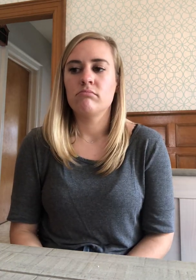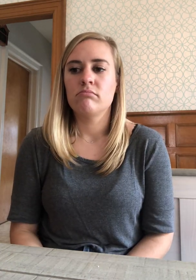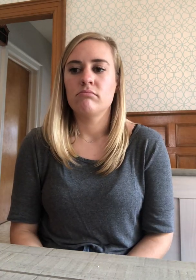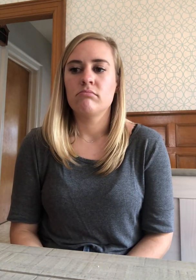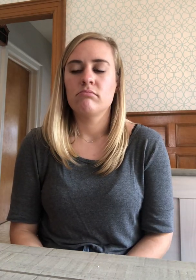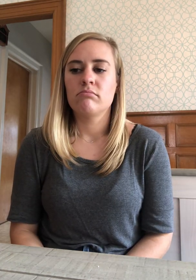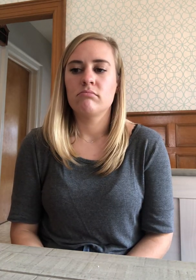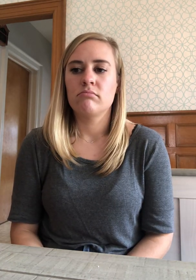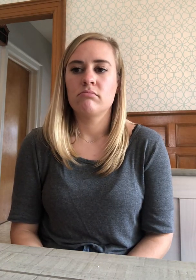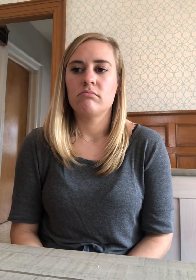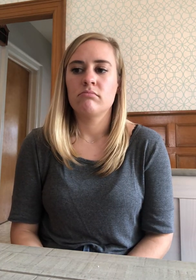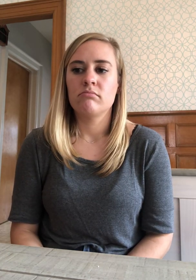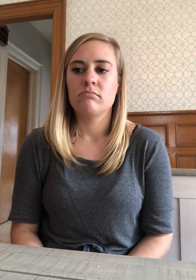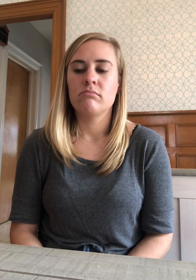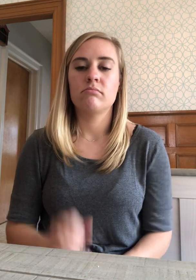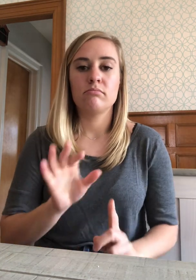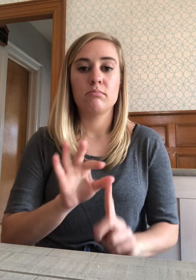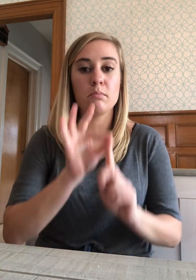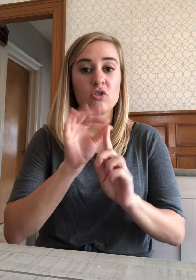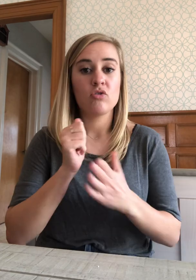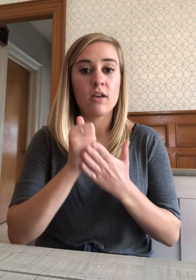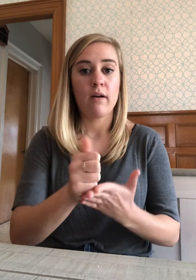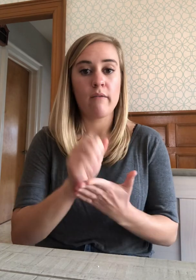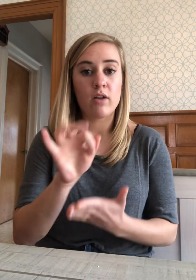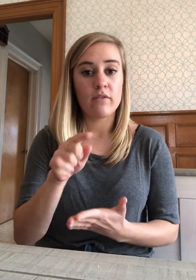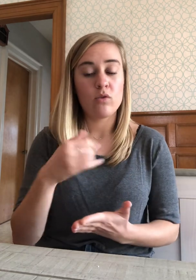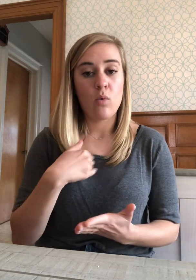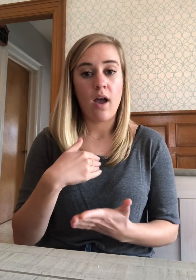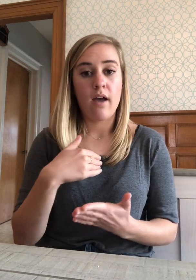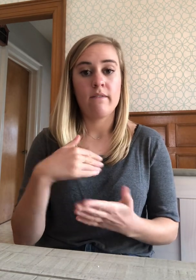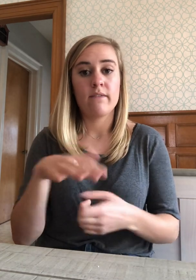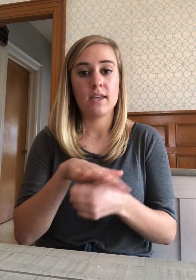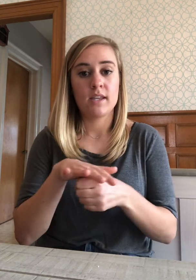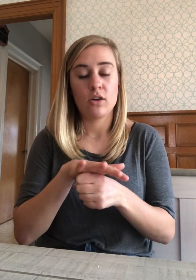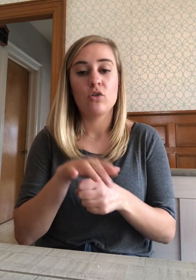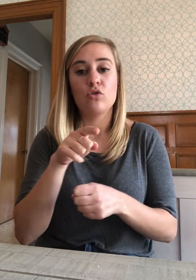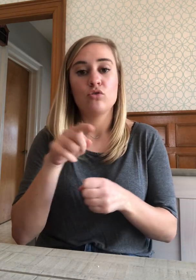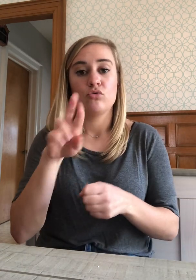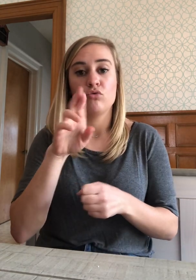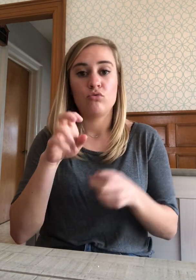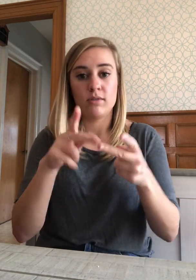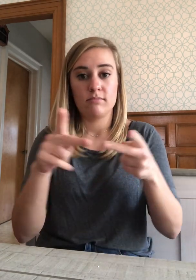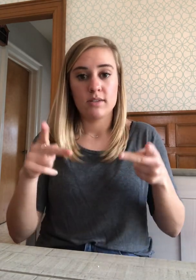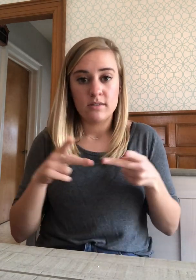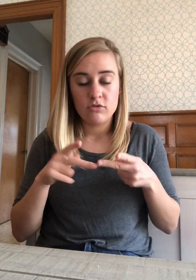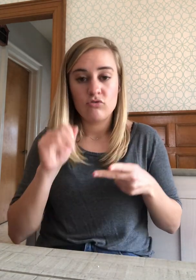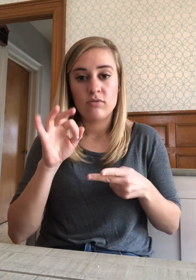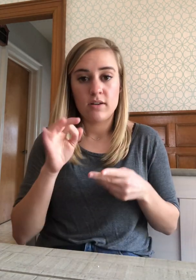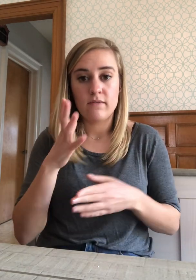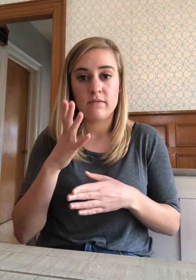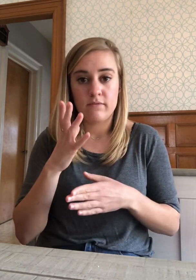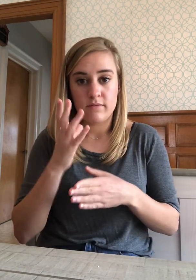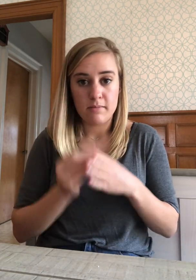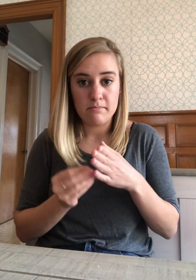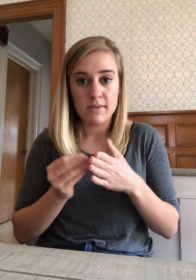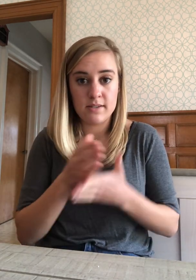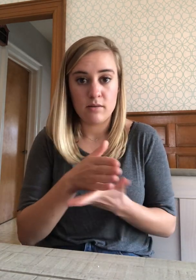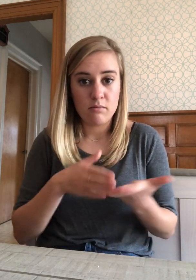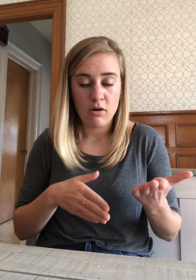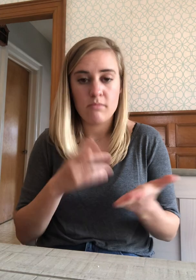It's particularly helpful if you have an area when you reposition the bones, there's a segment missing, because sometimes these bone segments are so